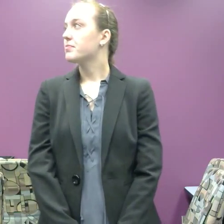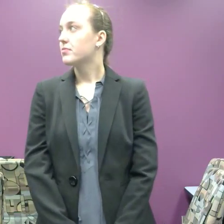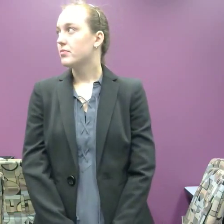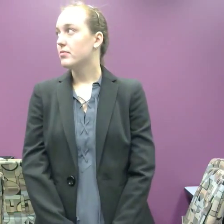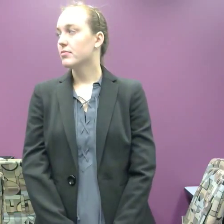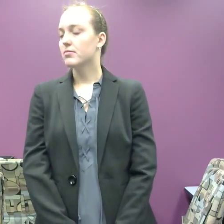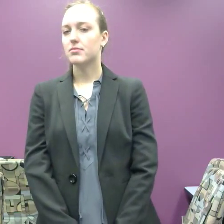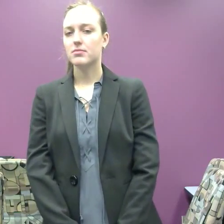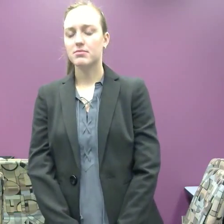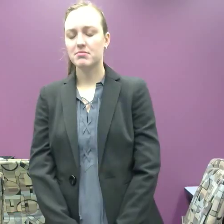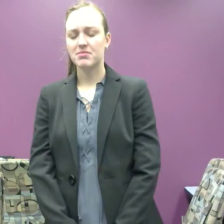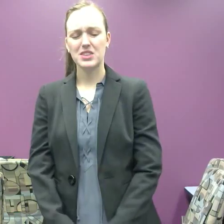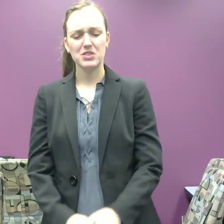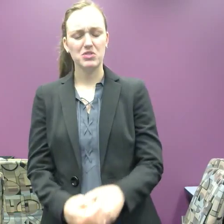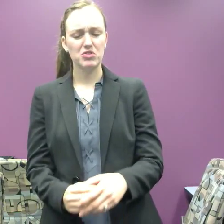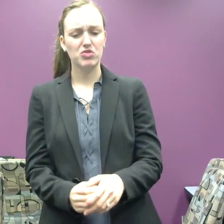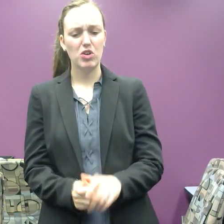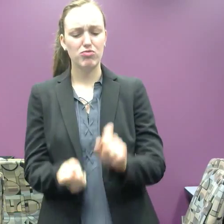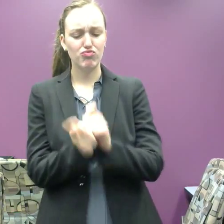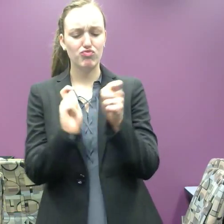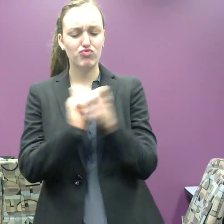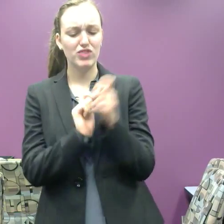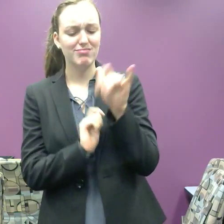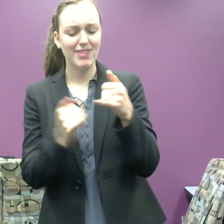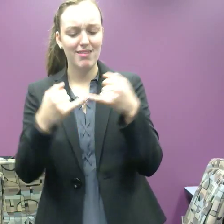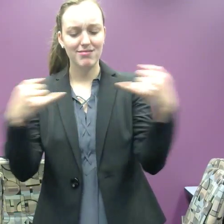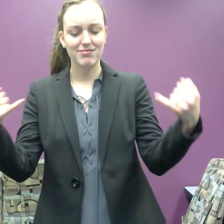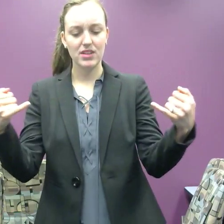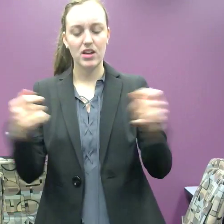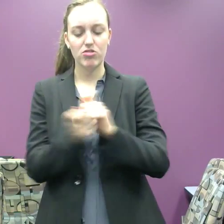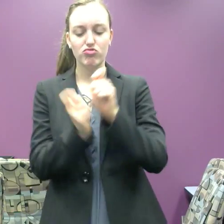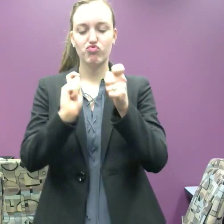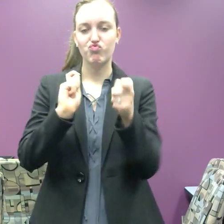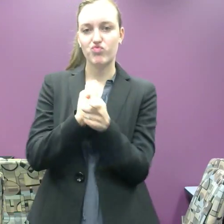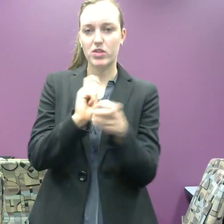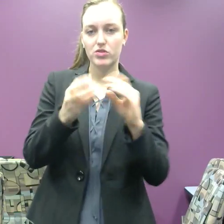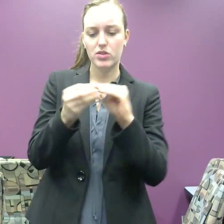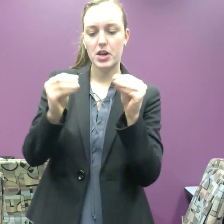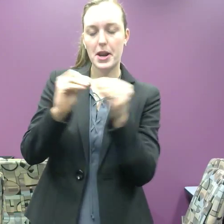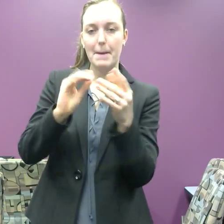number line out of that, you need to choose 2 points.